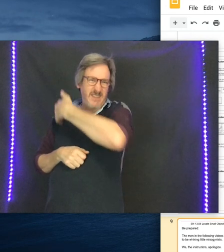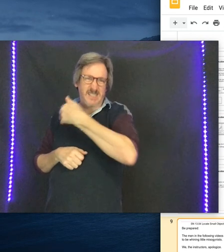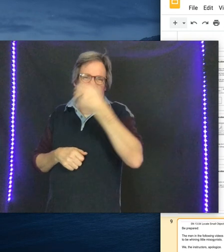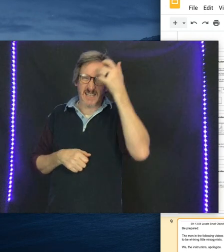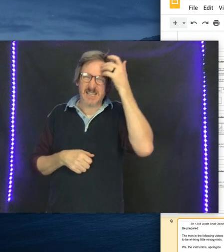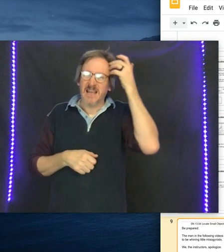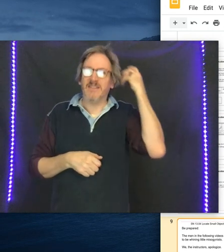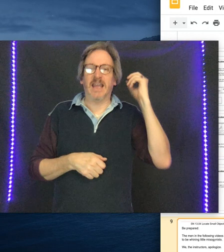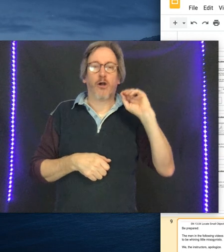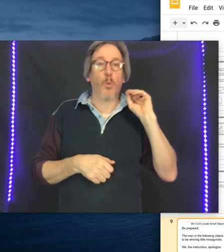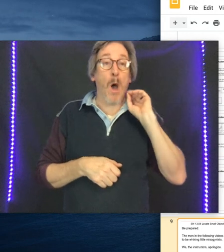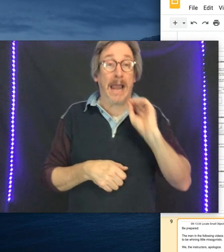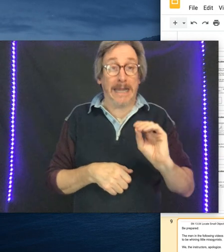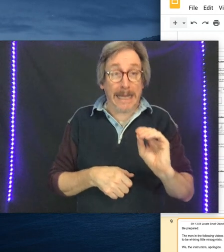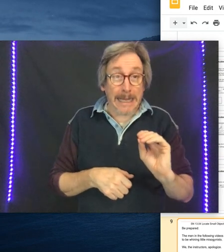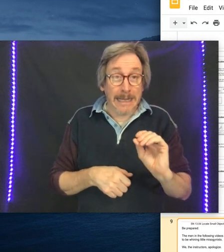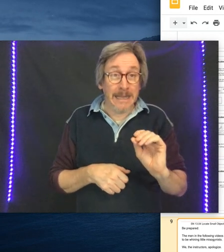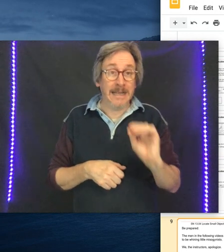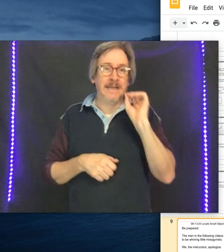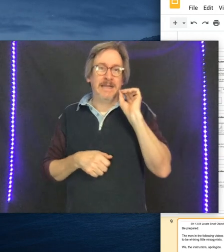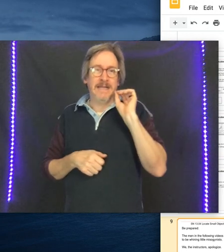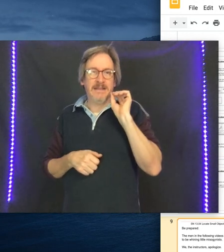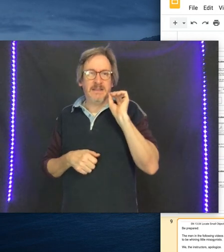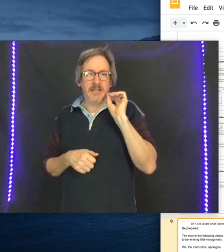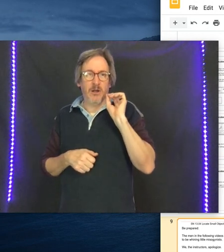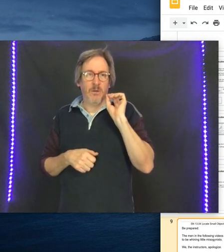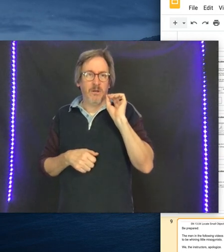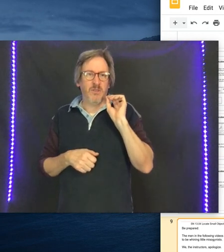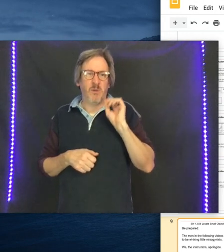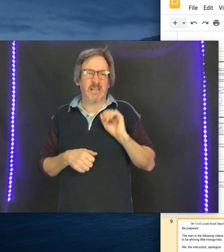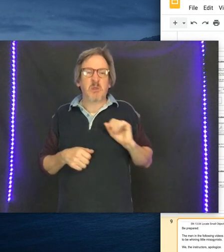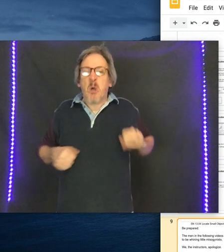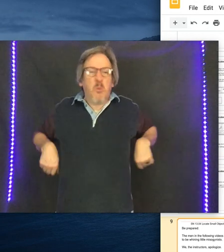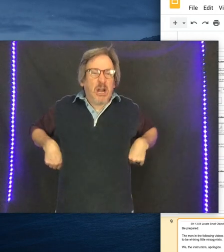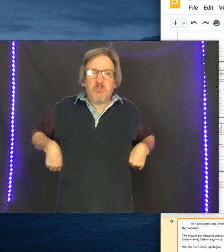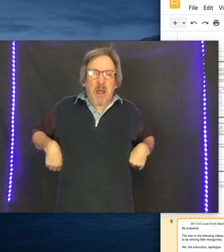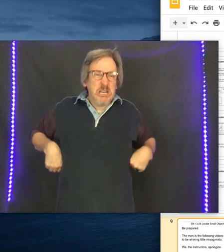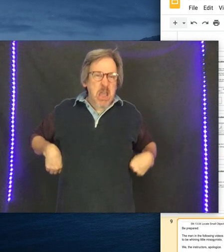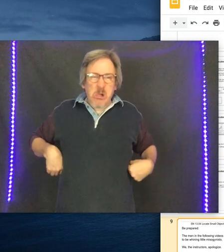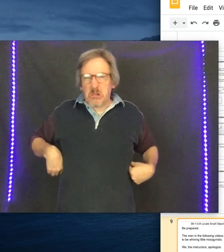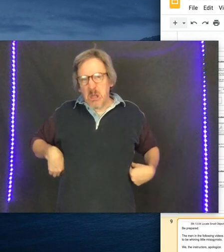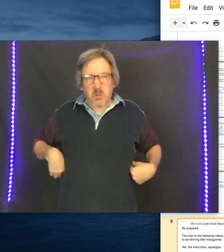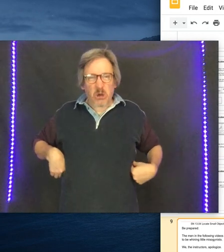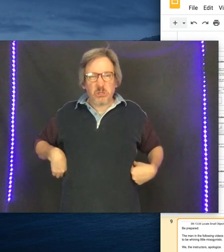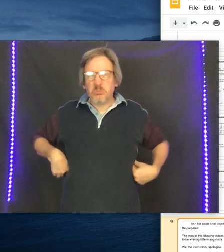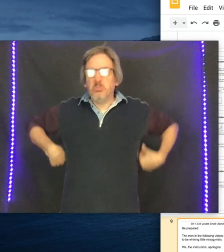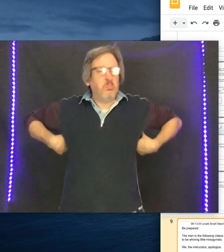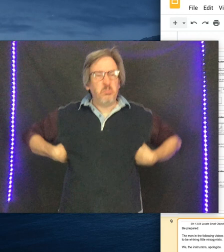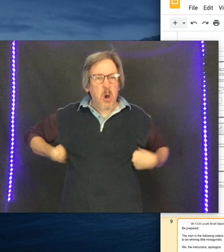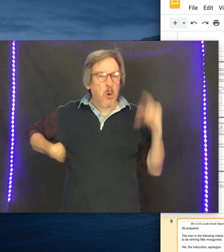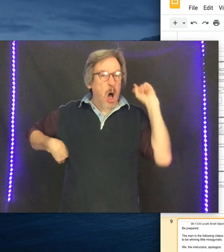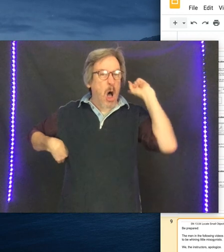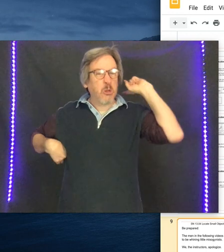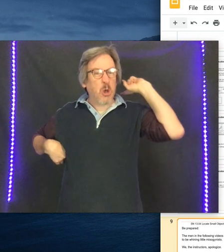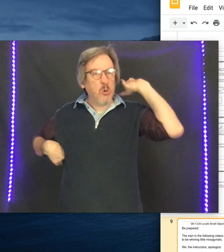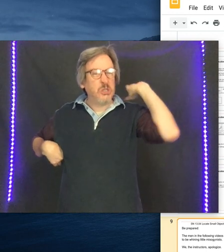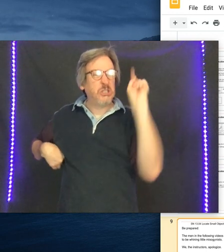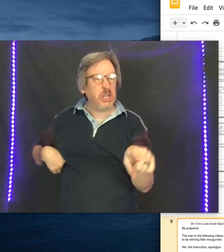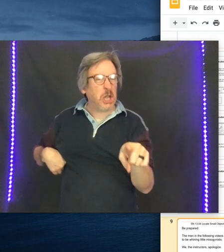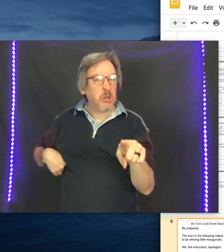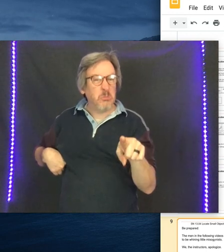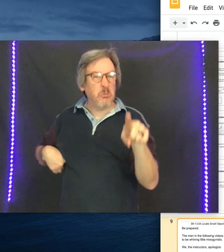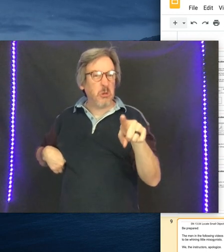hell are these guys? They are whiny. You know, the one guy's, where's my nail clippers? Well, I'll